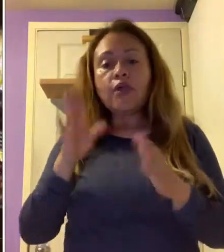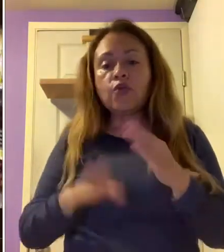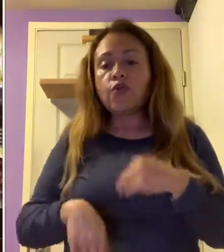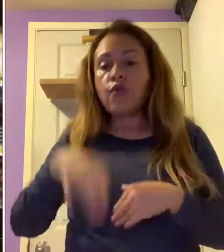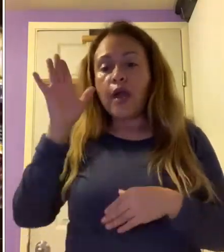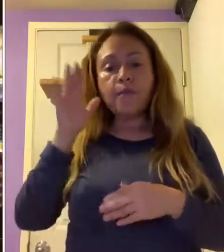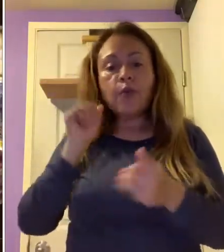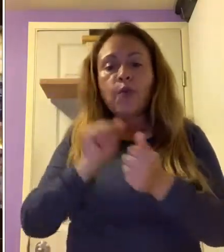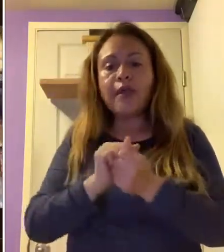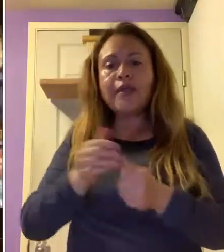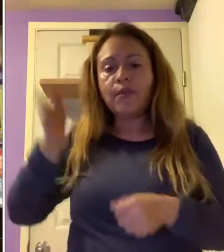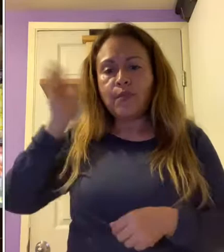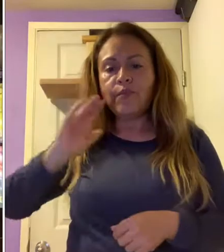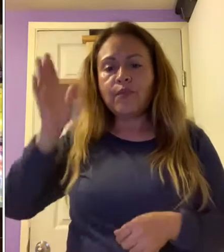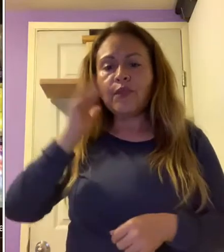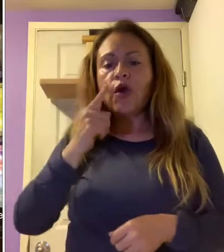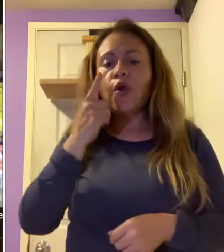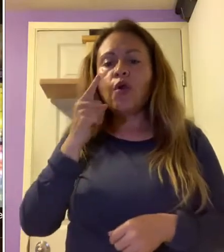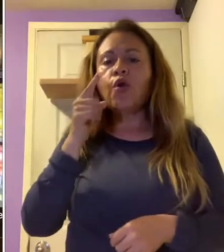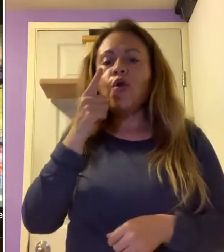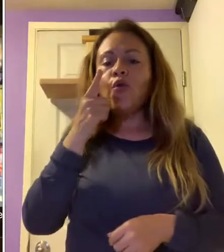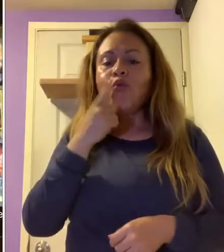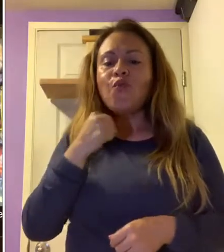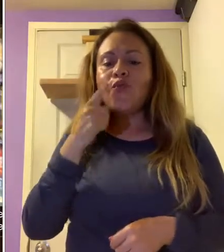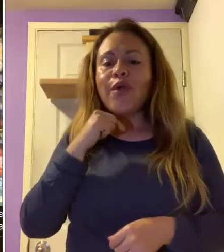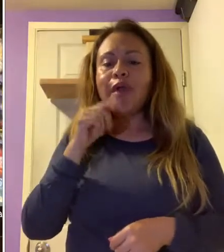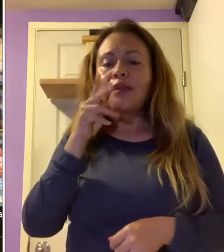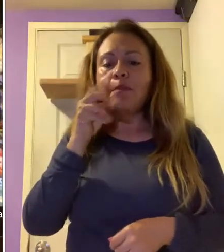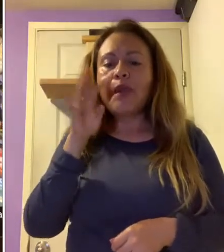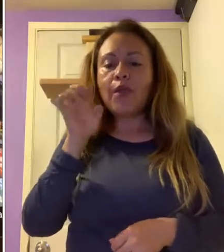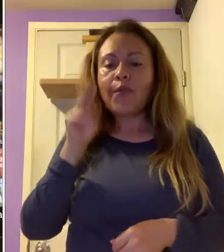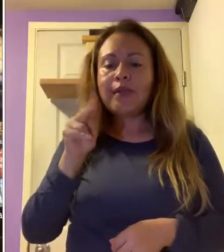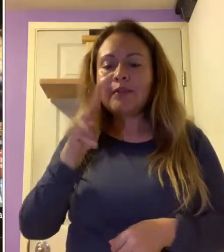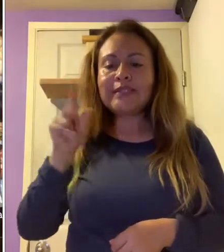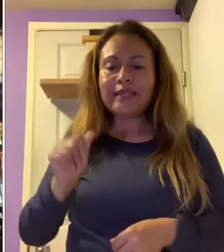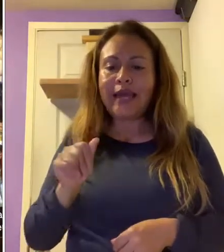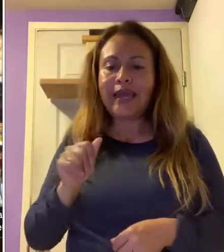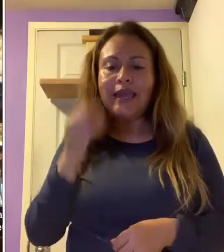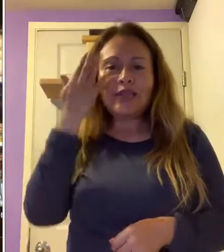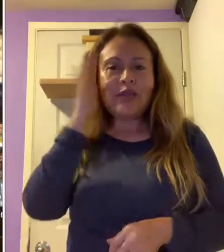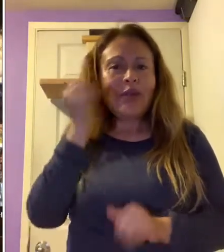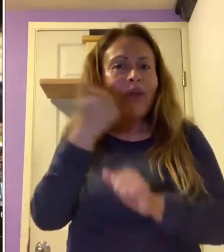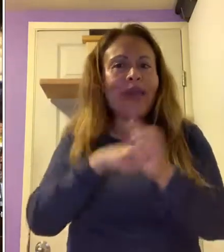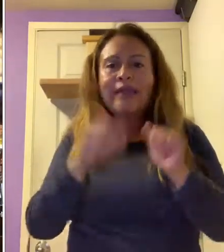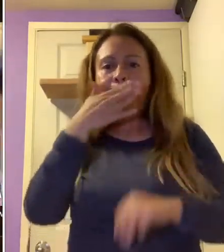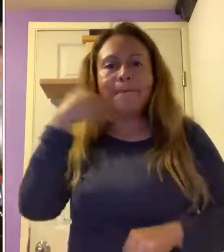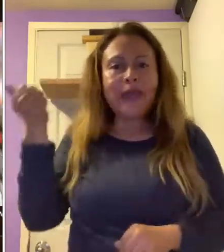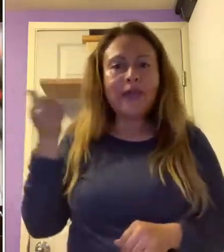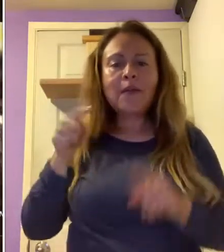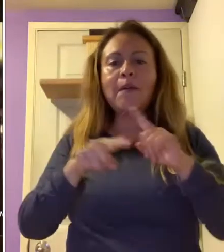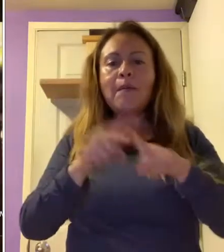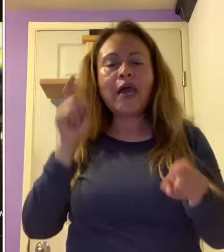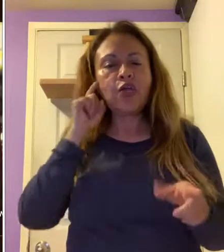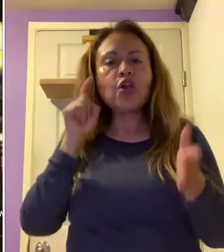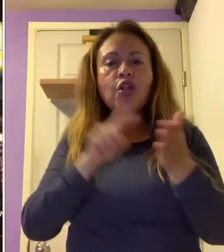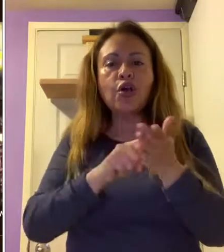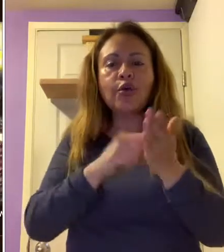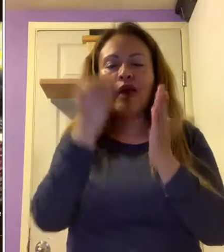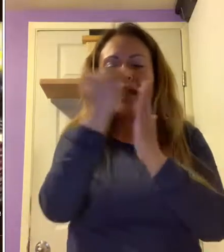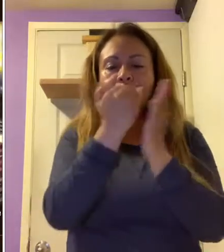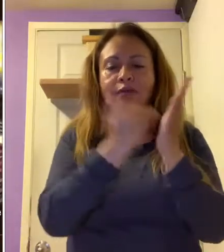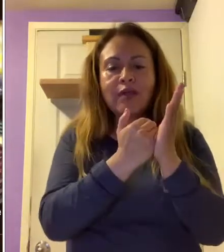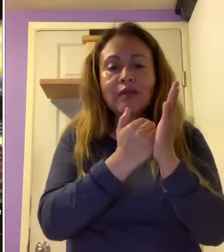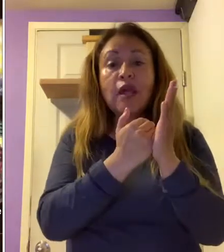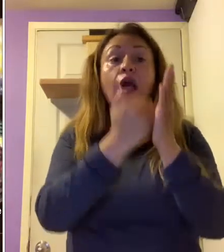pants out of it. I think of something I grew up with. Do you remember this from back in the day, Art? Red Baron pizza. We used to crush this. My parents bought it for me, and they didn't know any better, right? But if you look